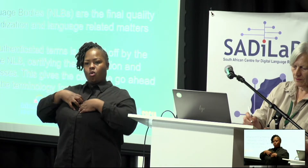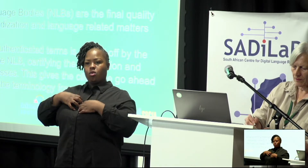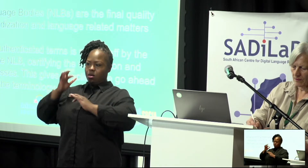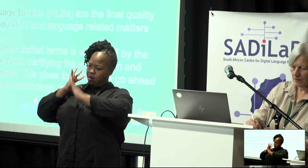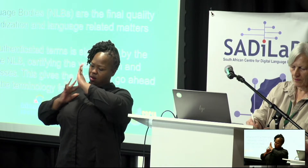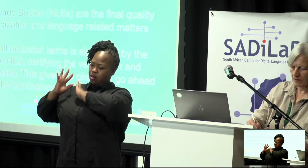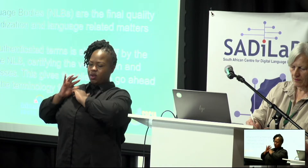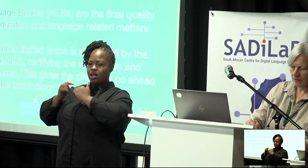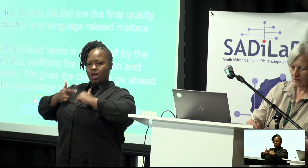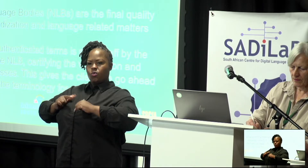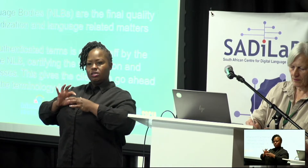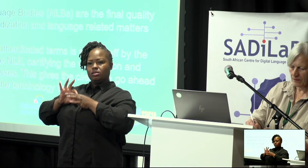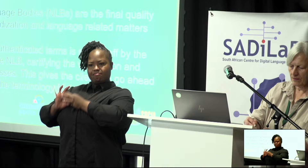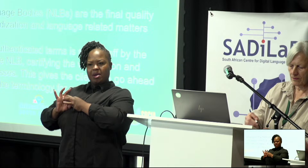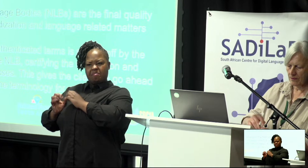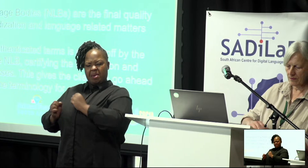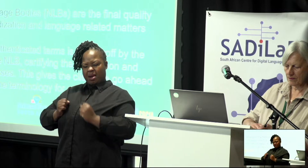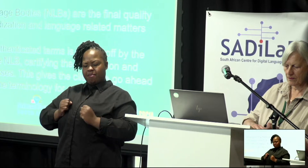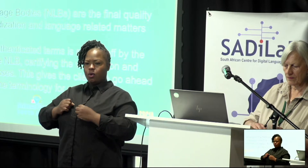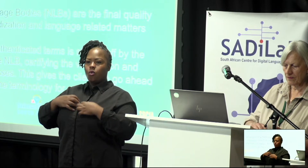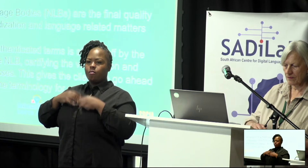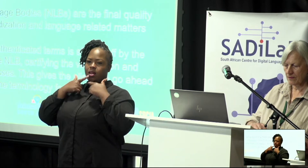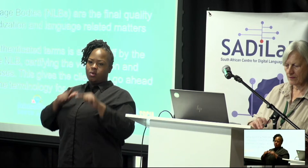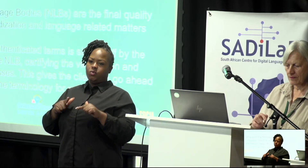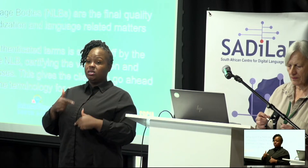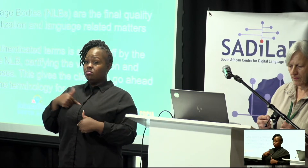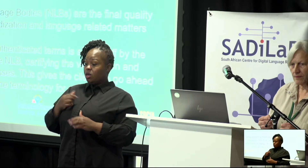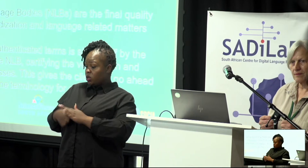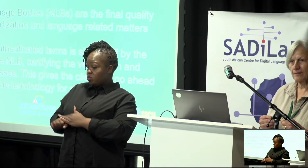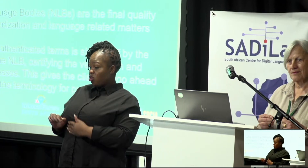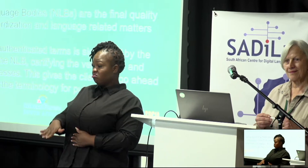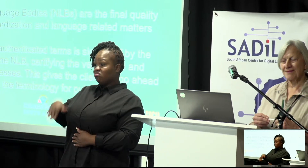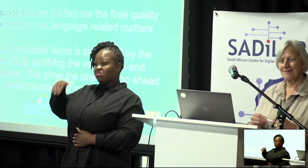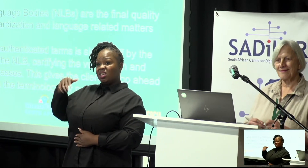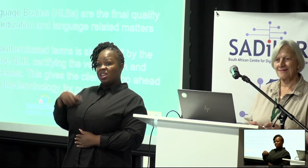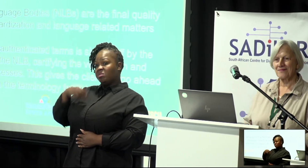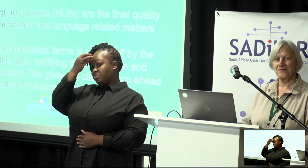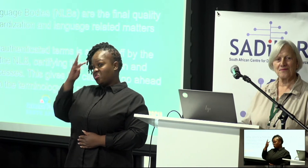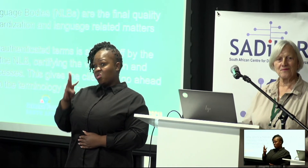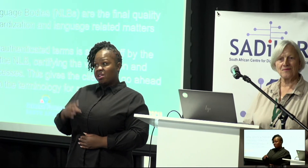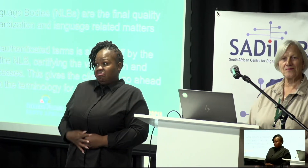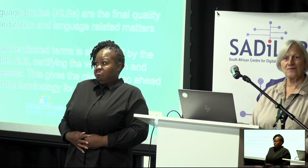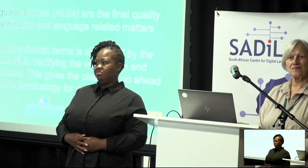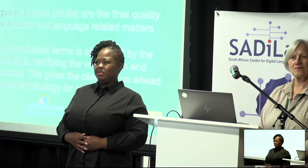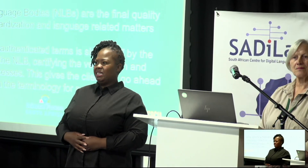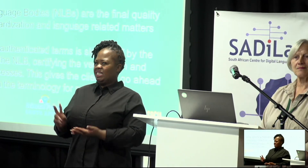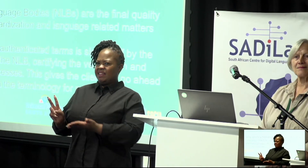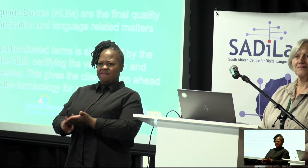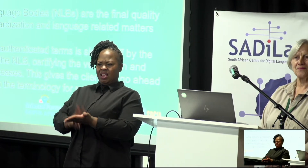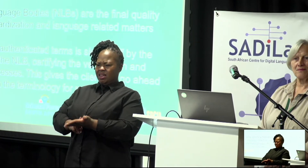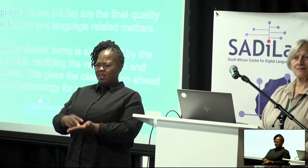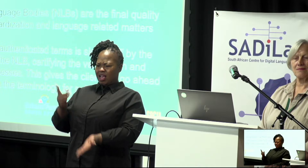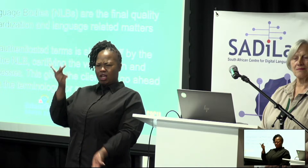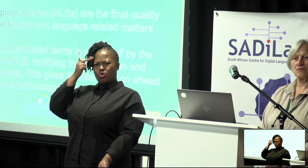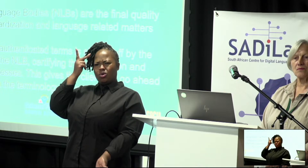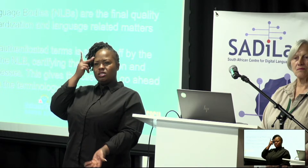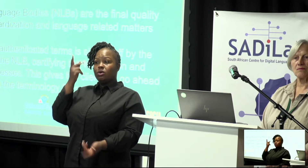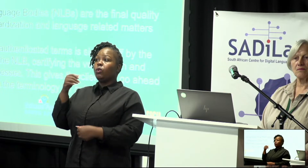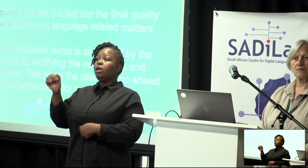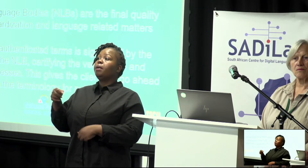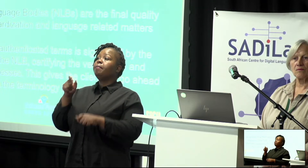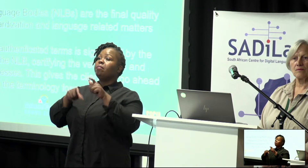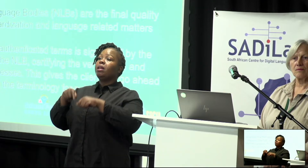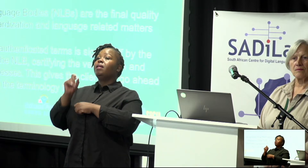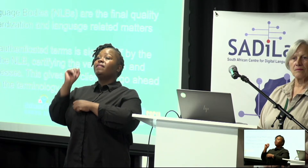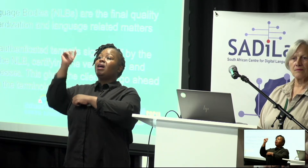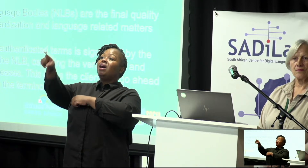their own mother tongue. So as a born and bred Pretoria, I cannot record knowledge in Chivenda. We hire people from Venda